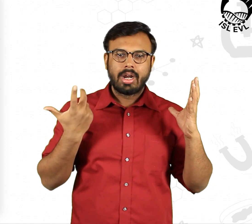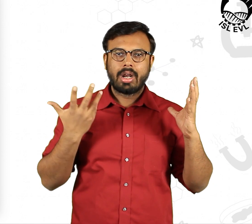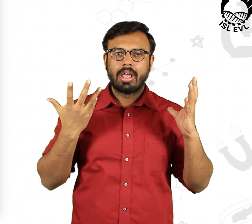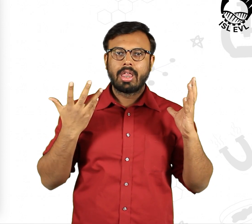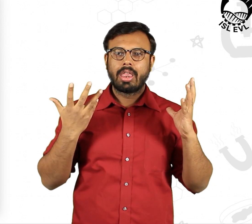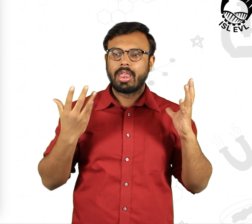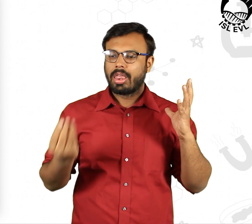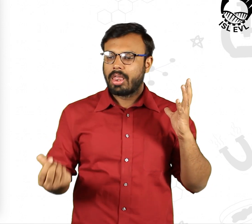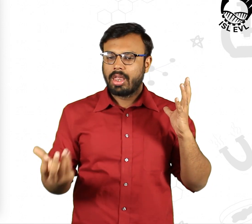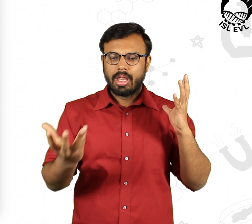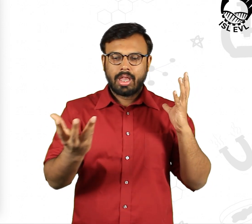place.